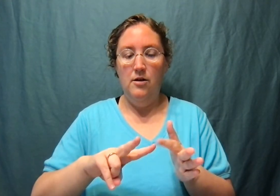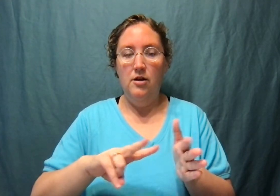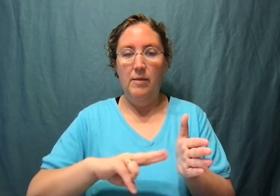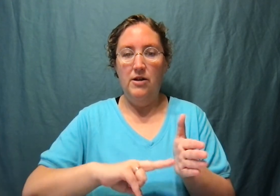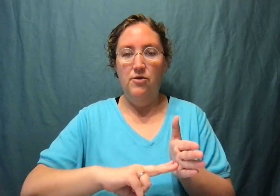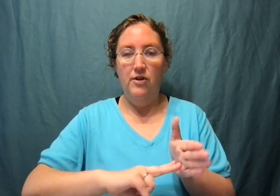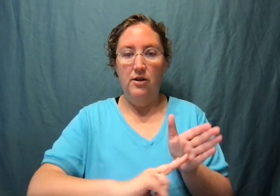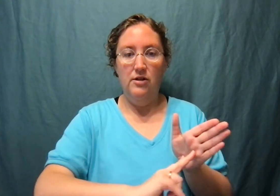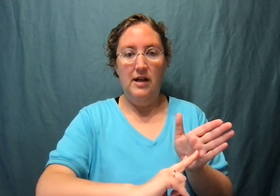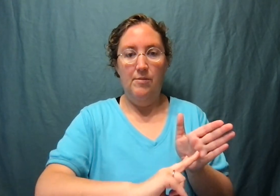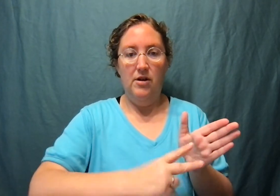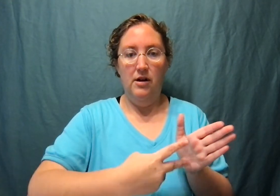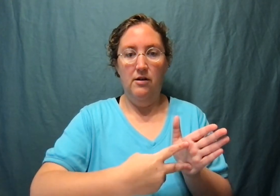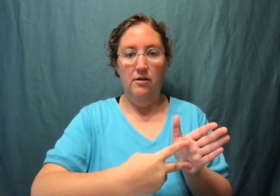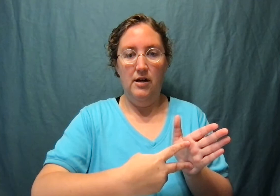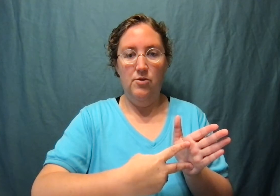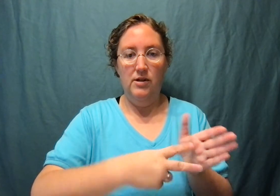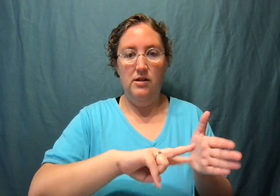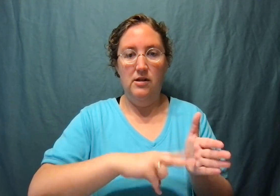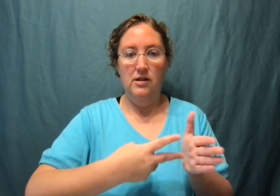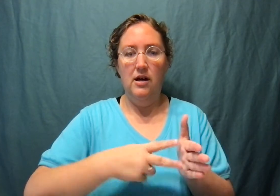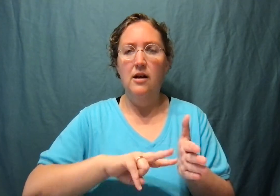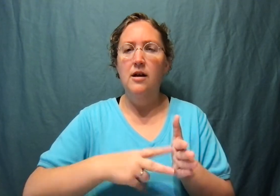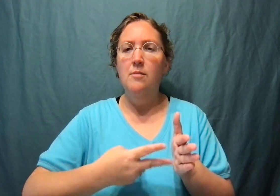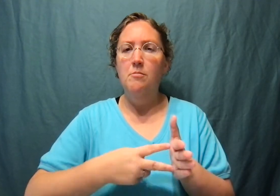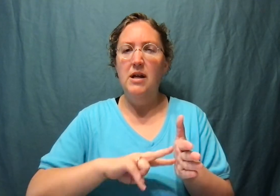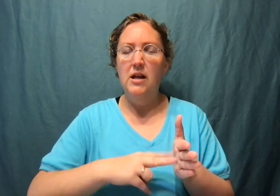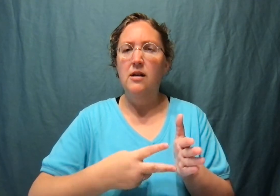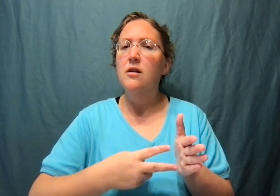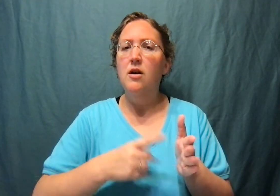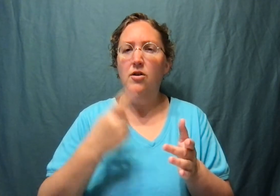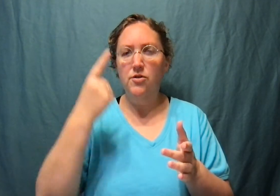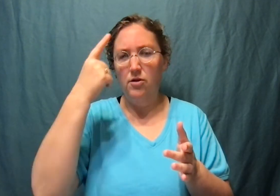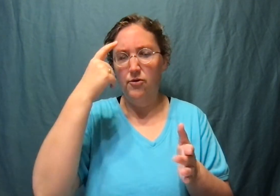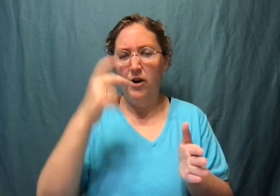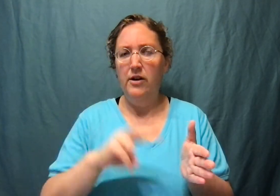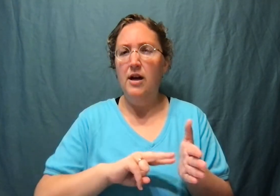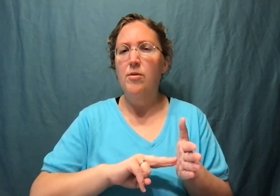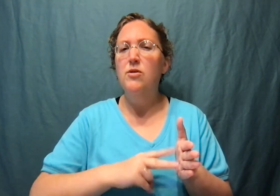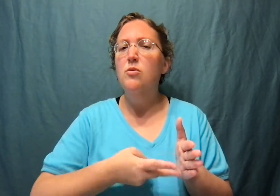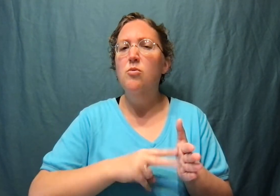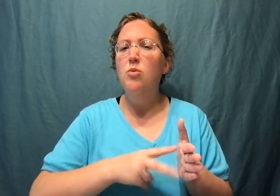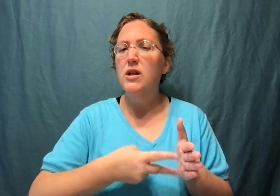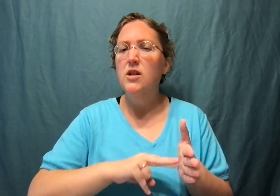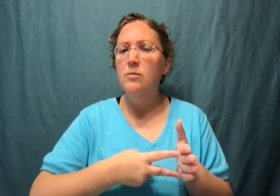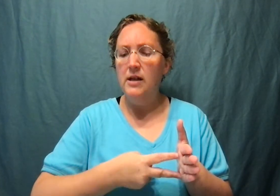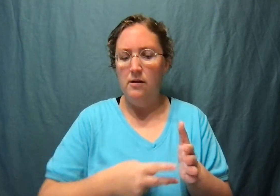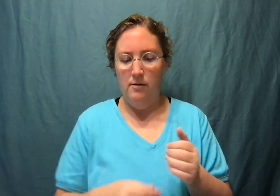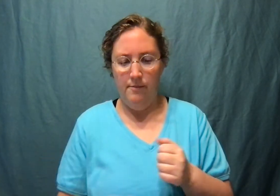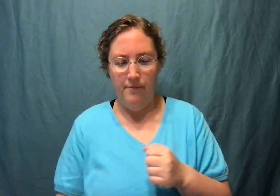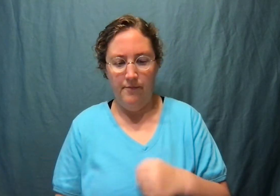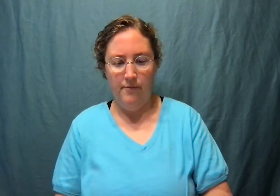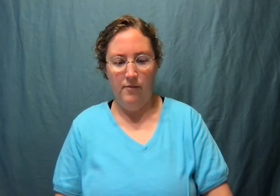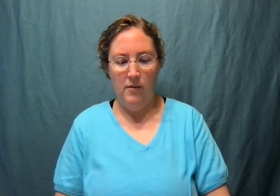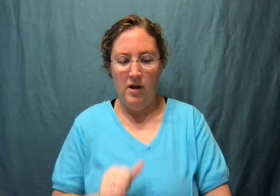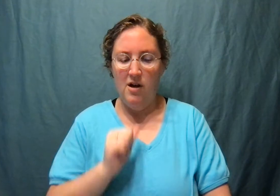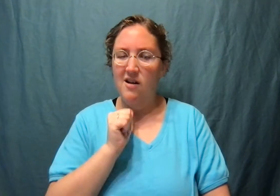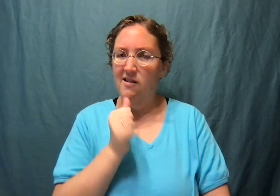my two fingers, I tap it on here, and I twist it to the side. Meaning. Also do your frowny eyebrows. What do you mean?